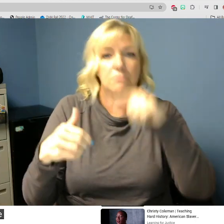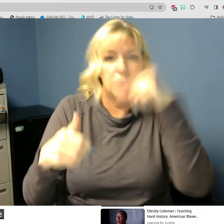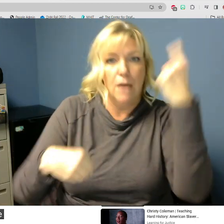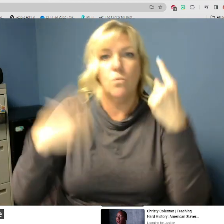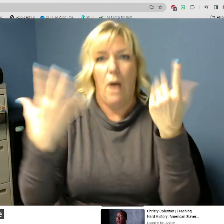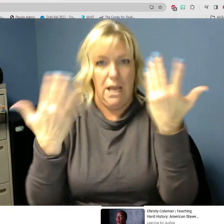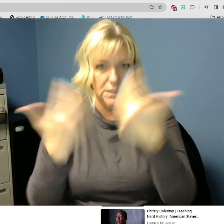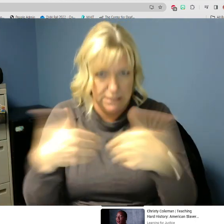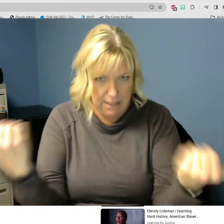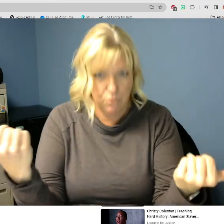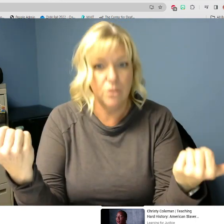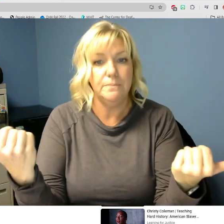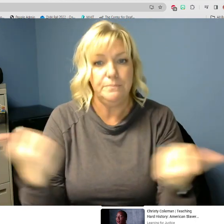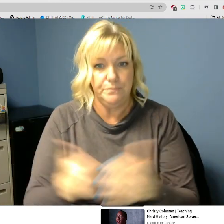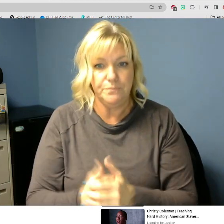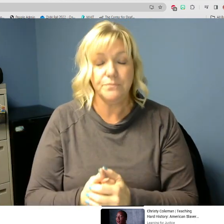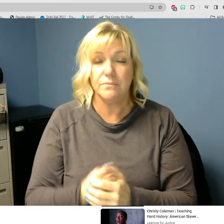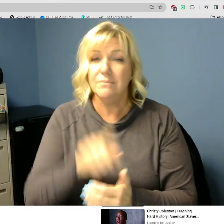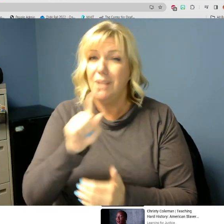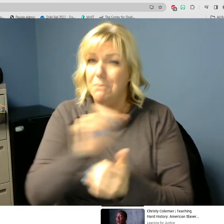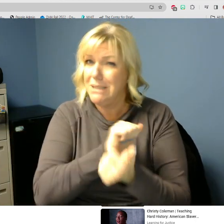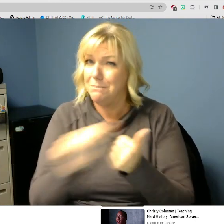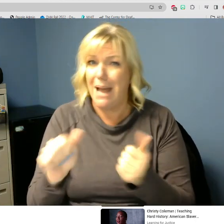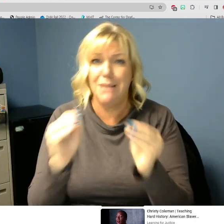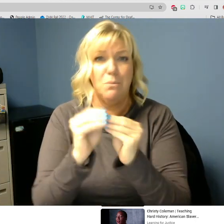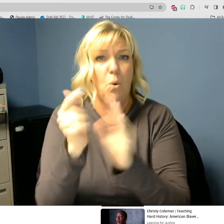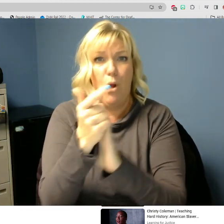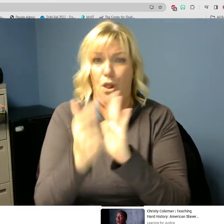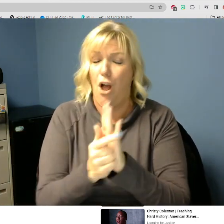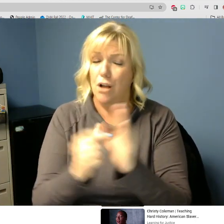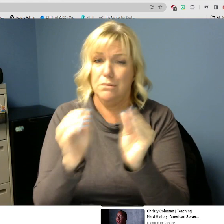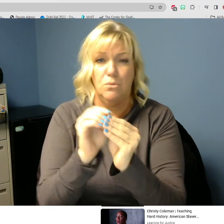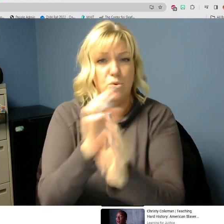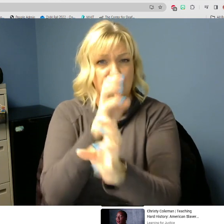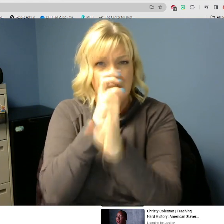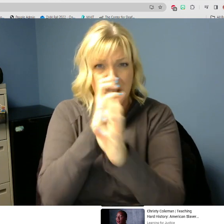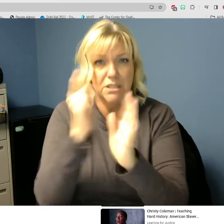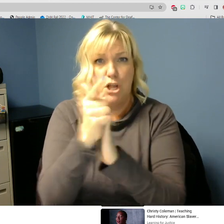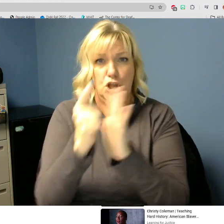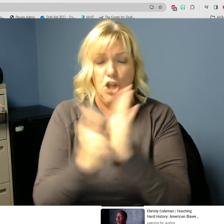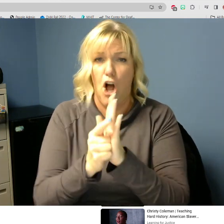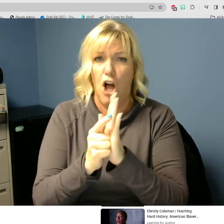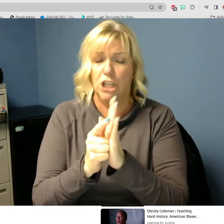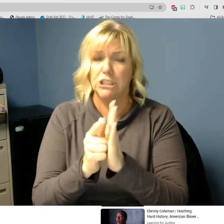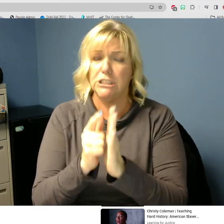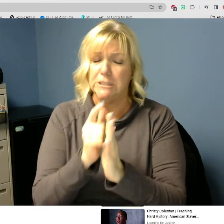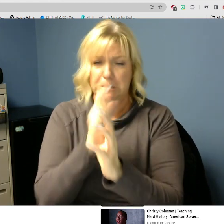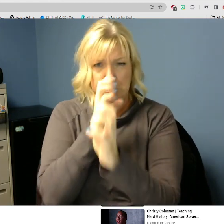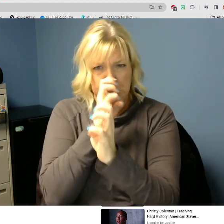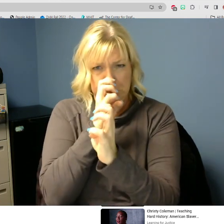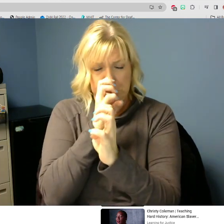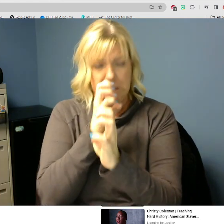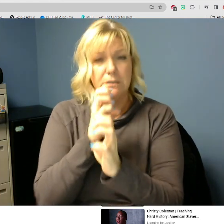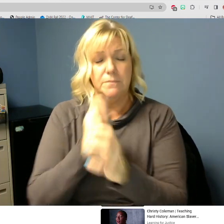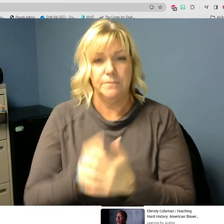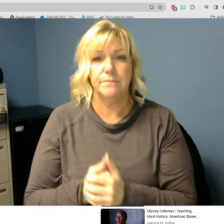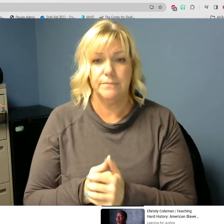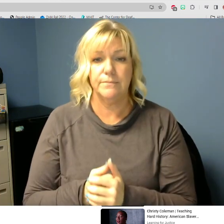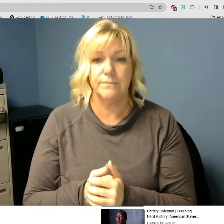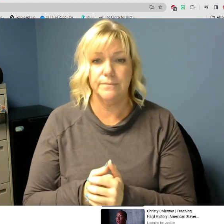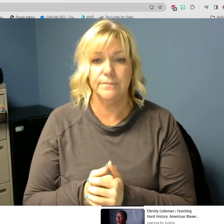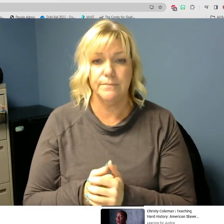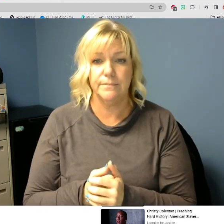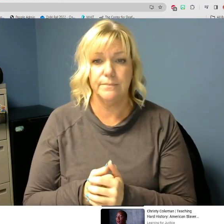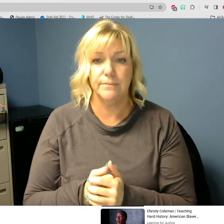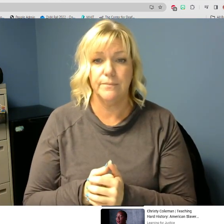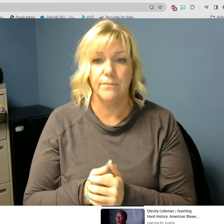and those become even more uh, rigid and solidified. And if